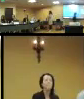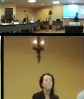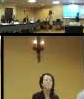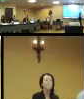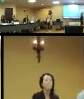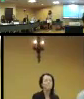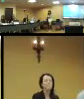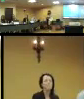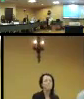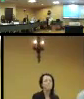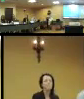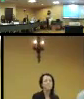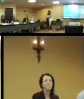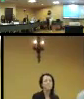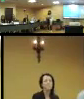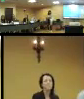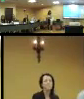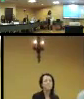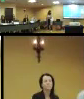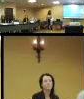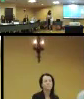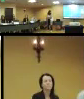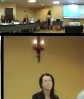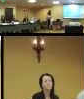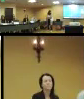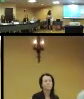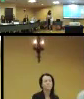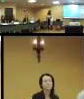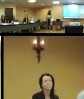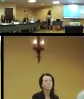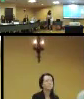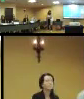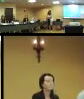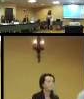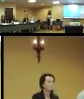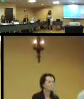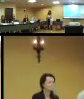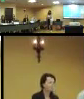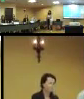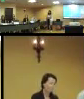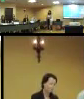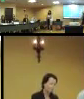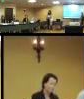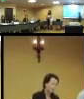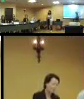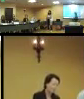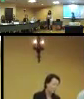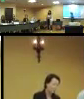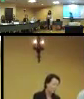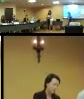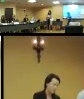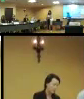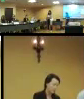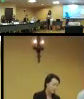that we do. How do we get to these types of questions and work through the protocols and the procedures so that people are well served? So thank